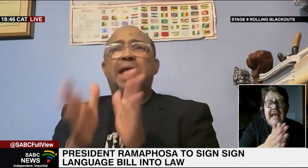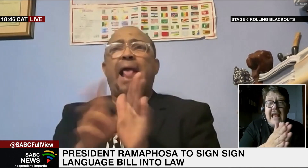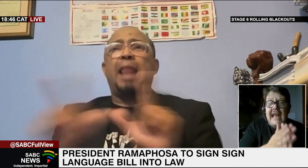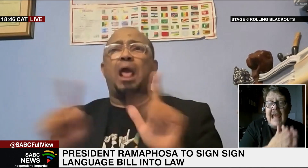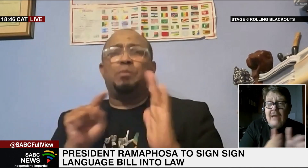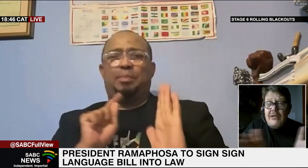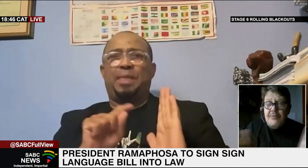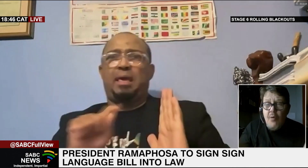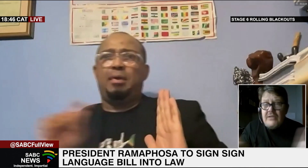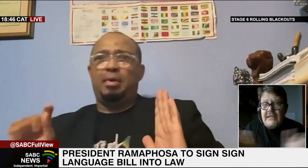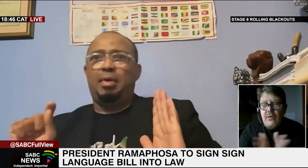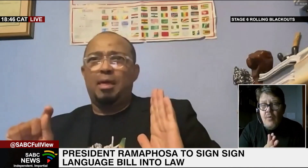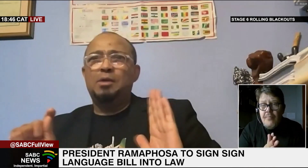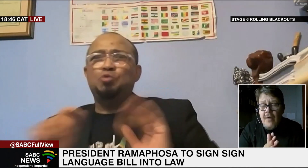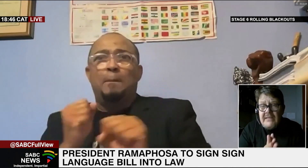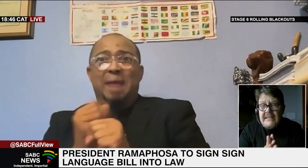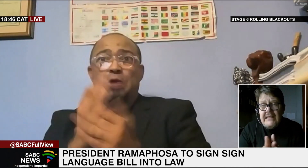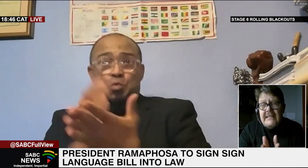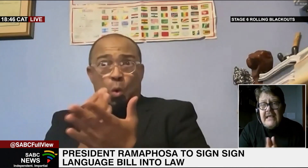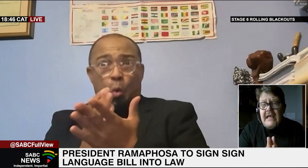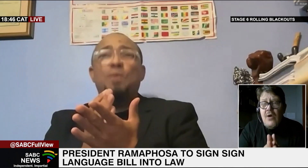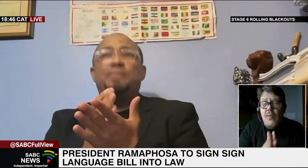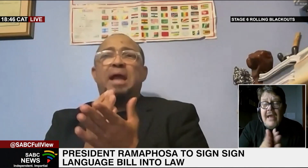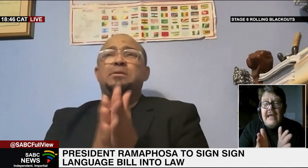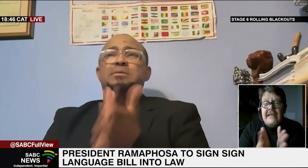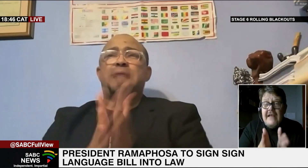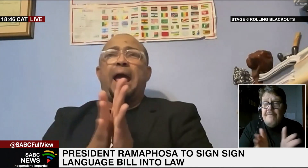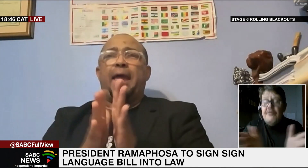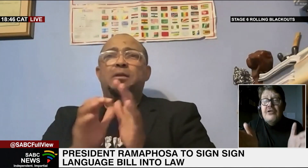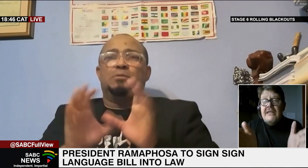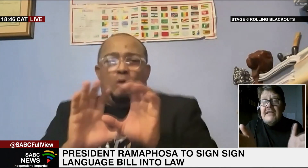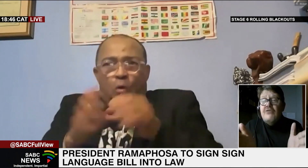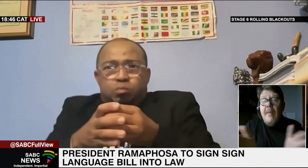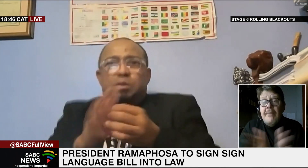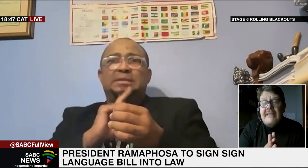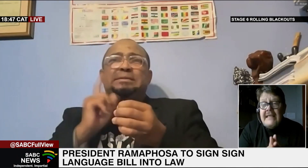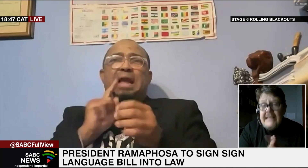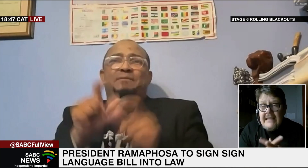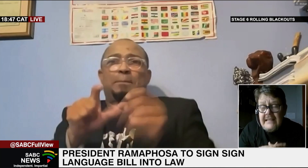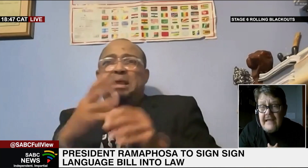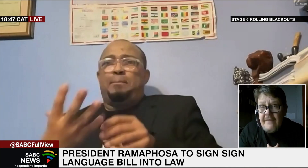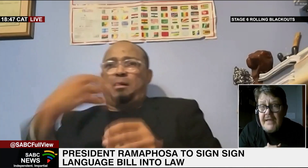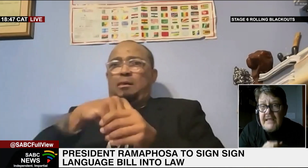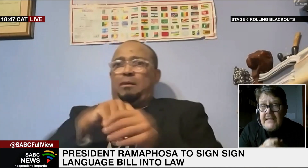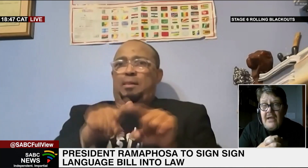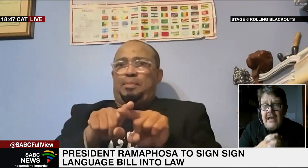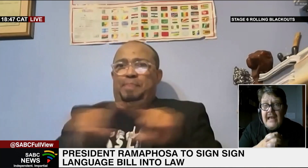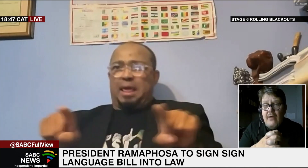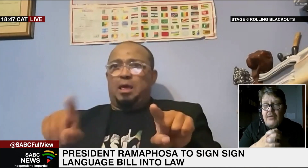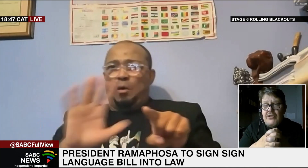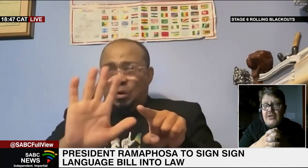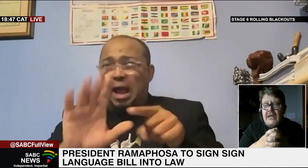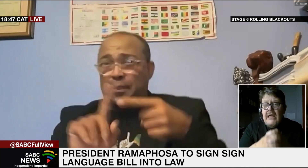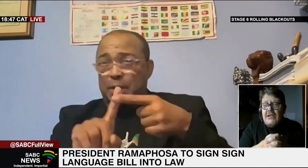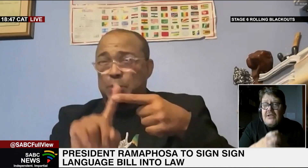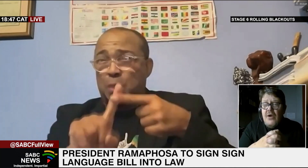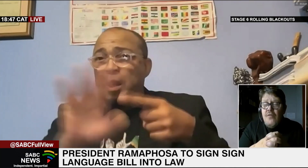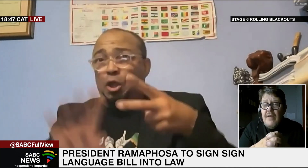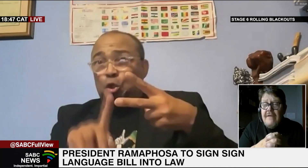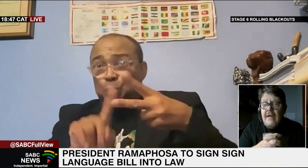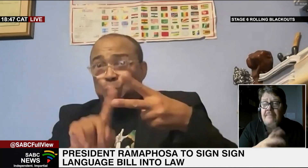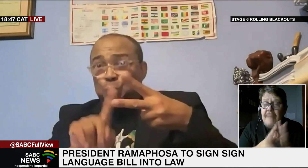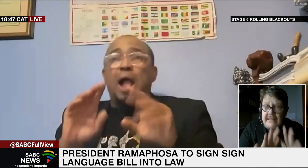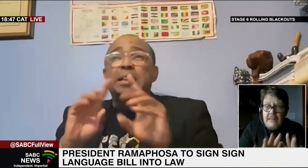got language boards in all provinces where a deaf person is representing South African Sign Language.